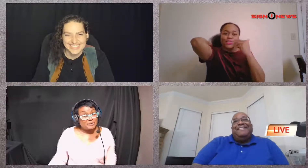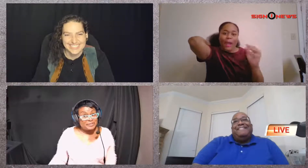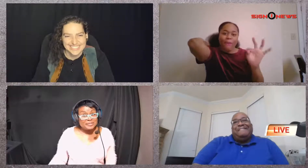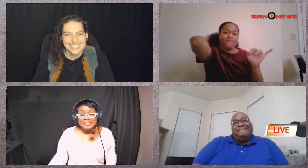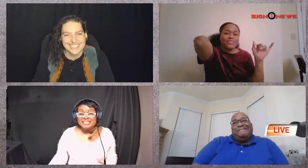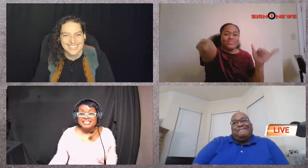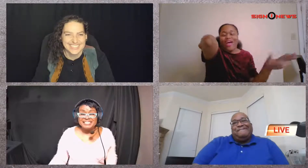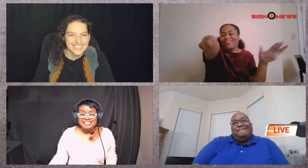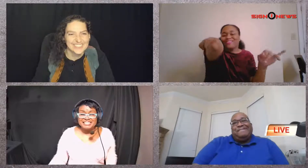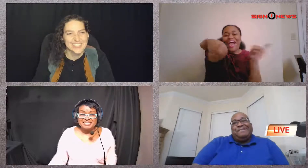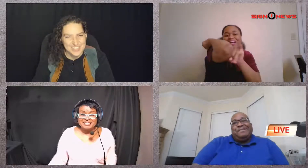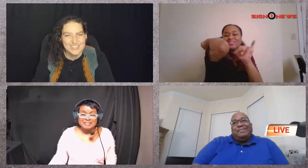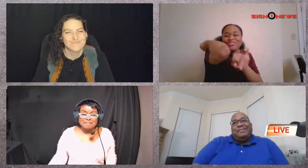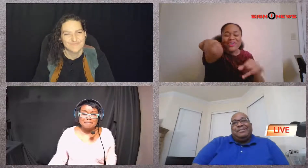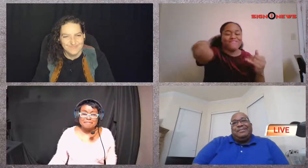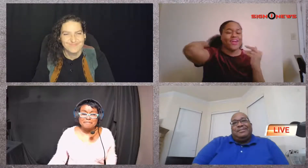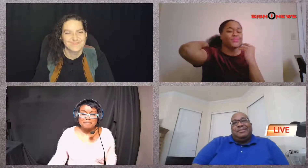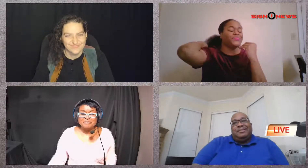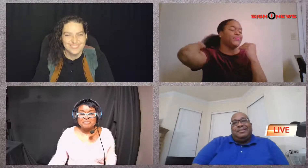And I'm proud of you.